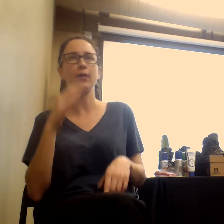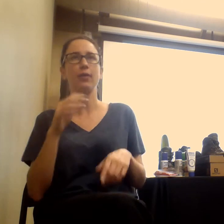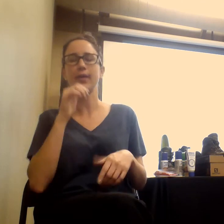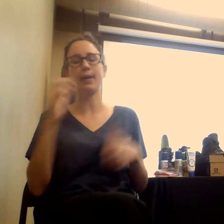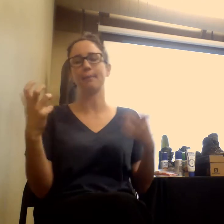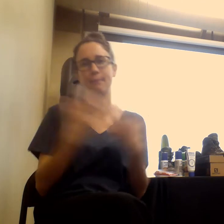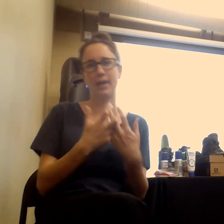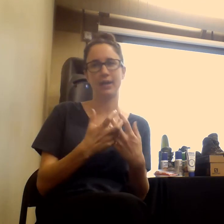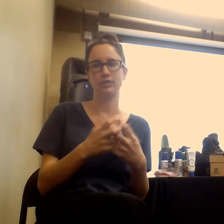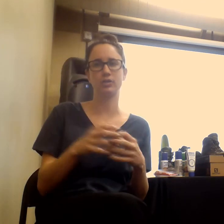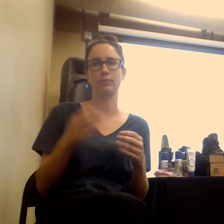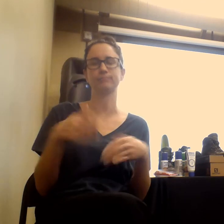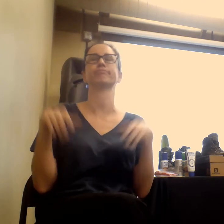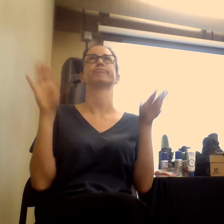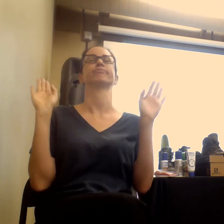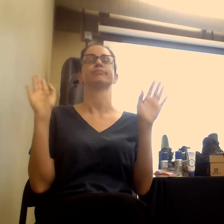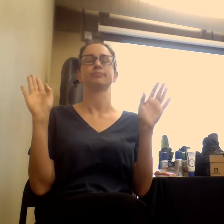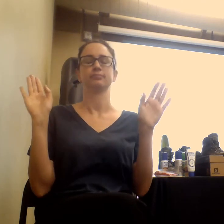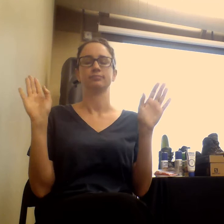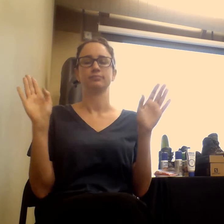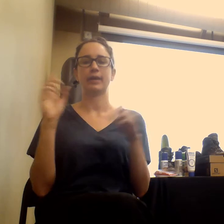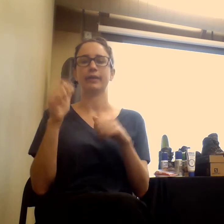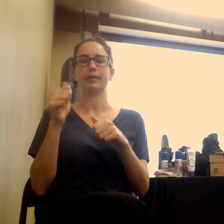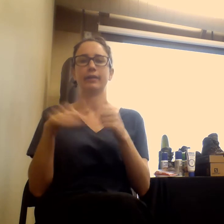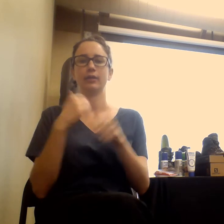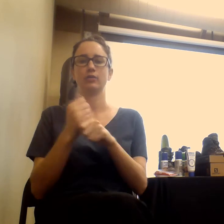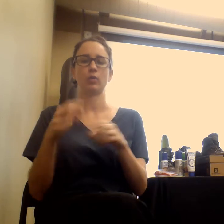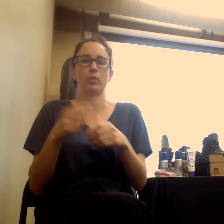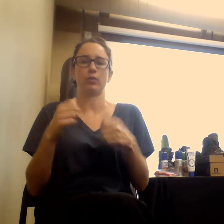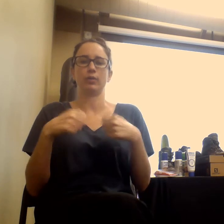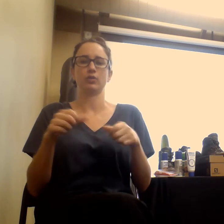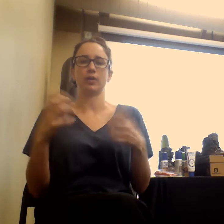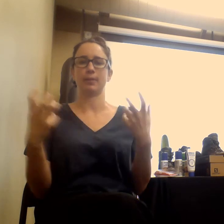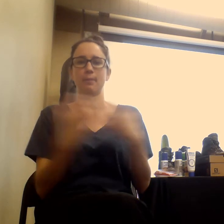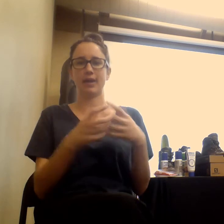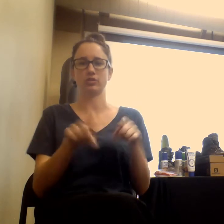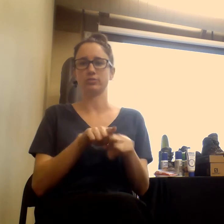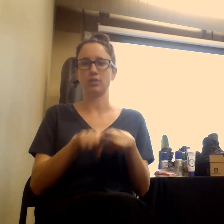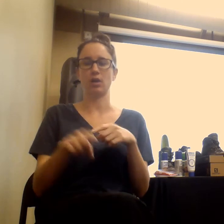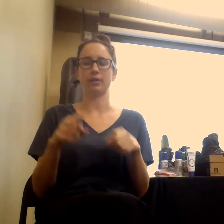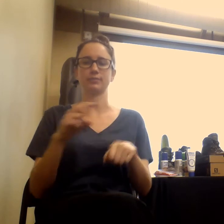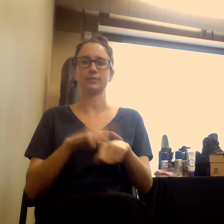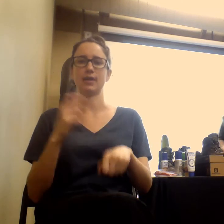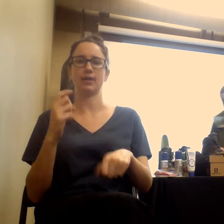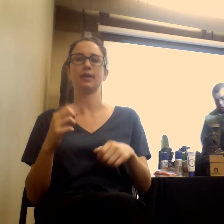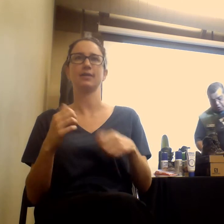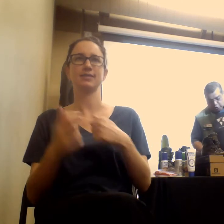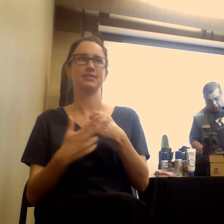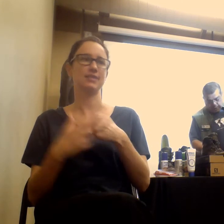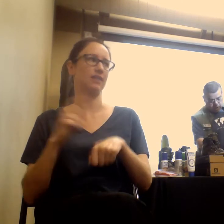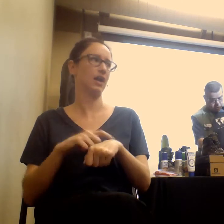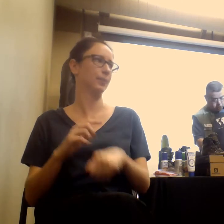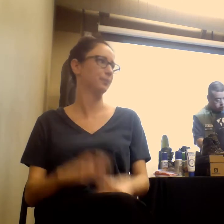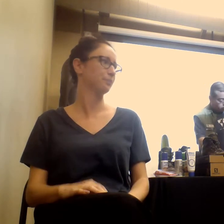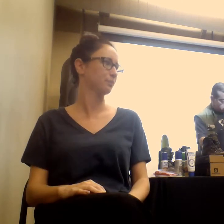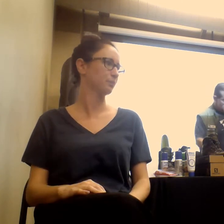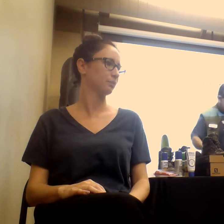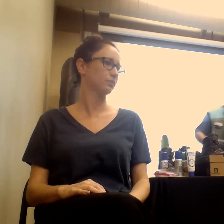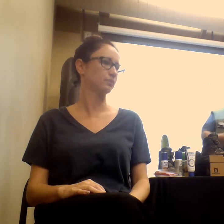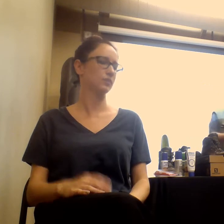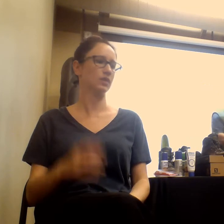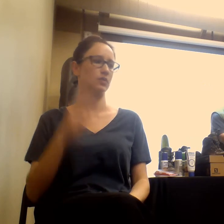So, but if you're hiking, you want to make sure that you match your socks. Now, you're looking at those hiking ones here, but I also want to